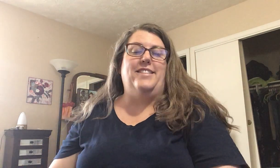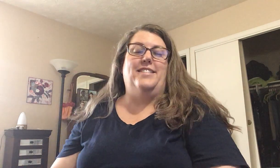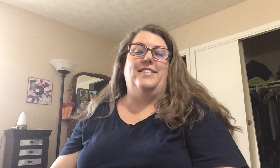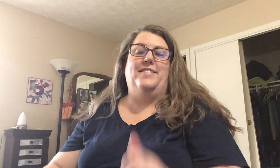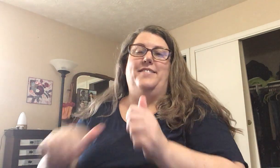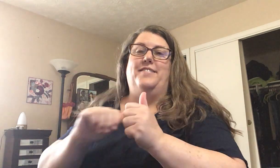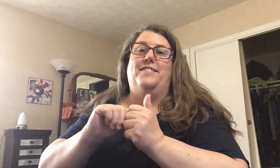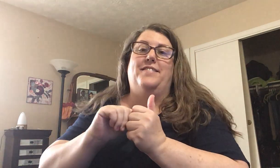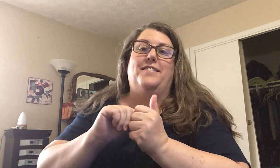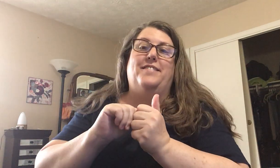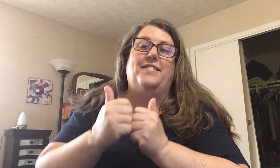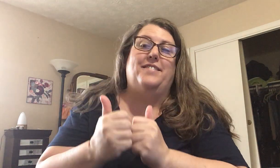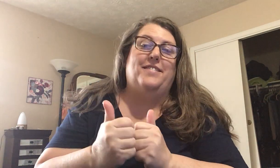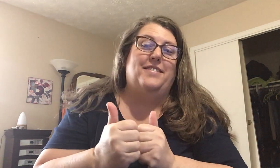8.